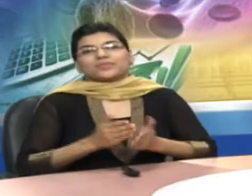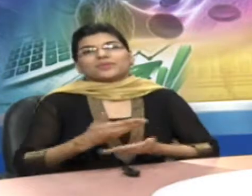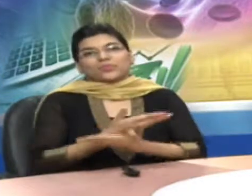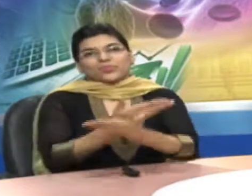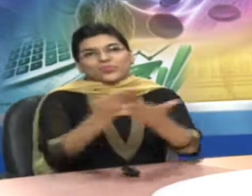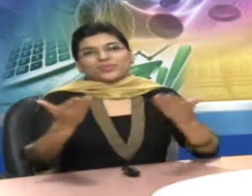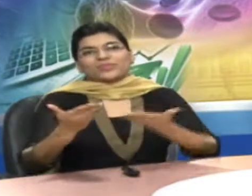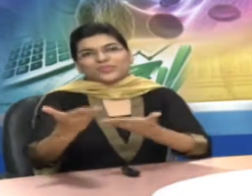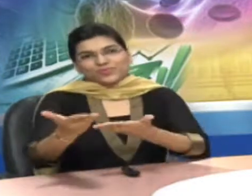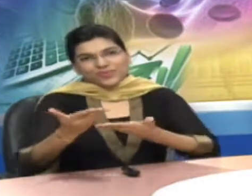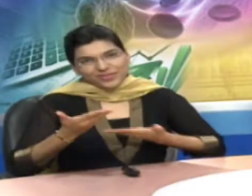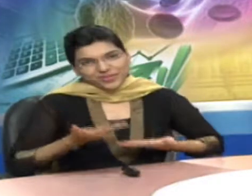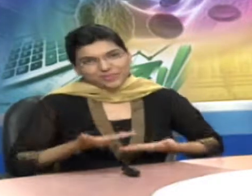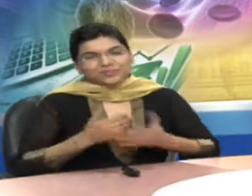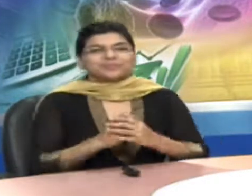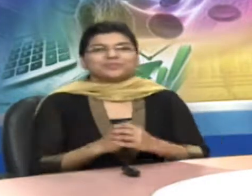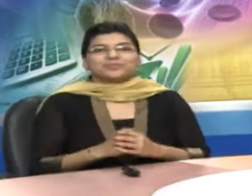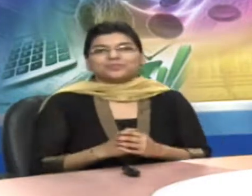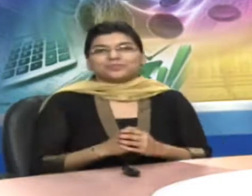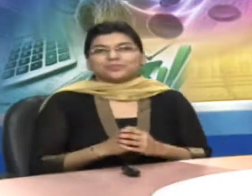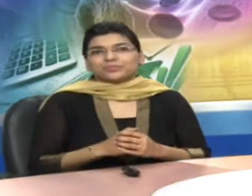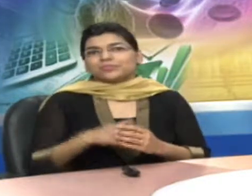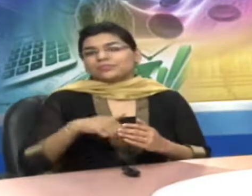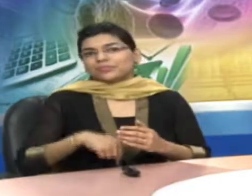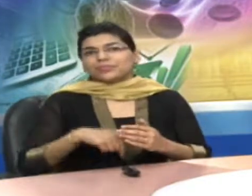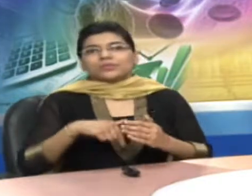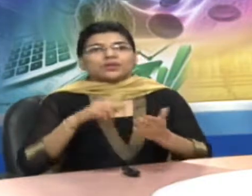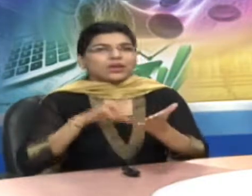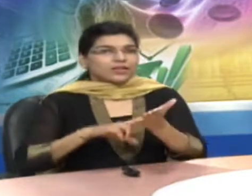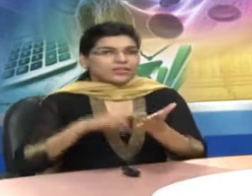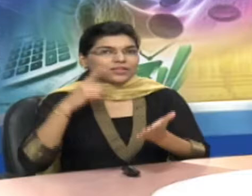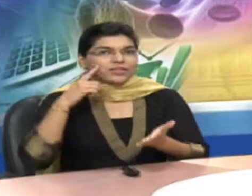Namaskar. Welcome you all in this video.